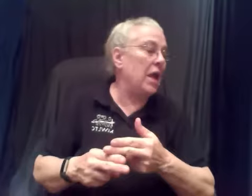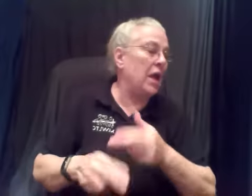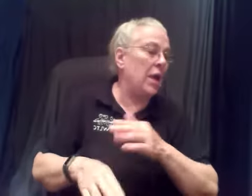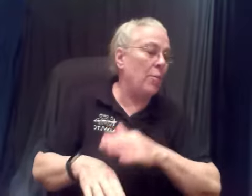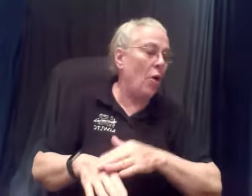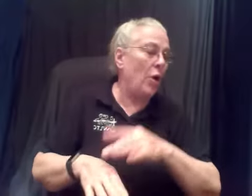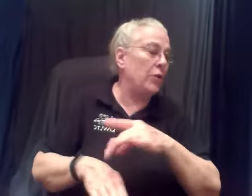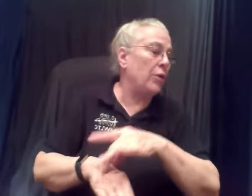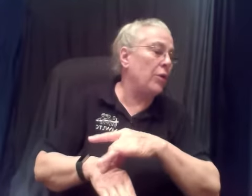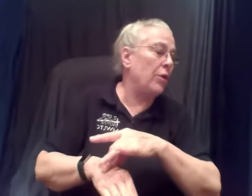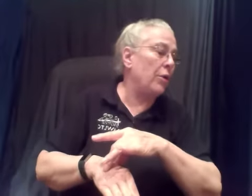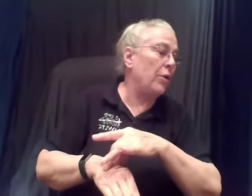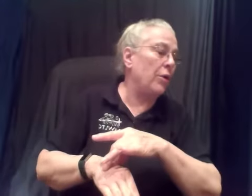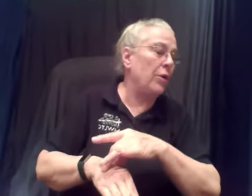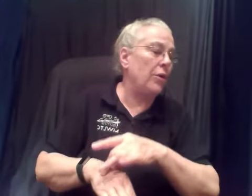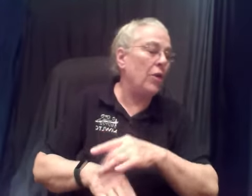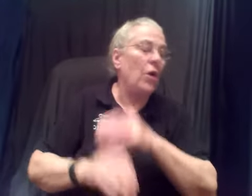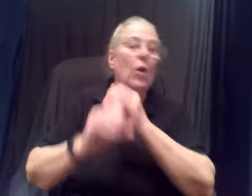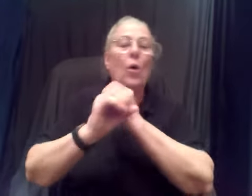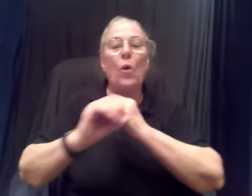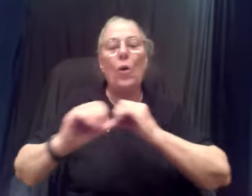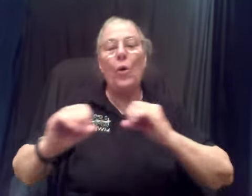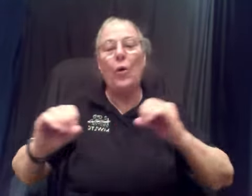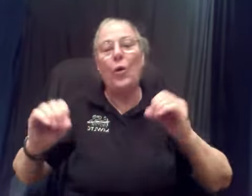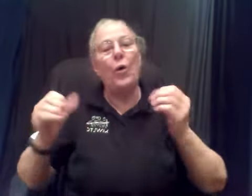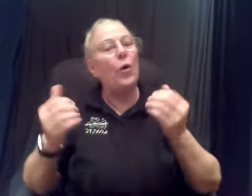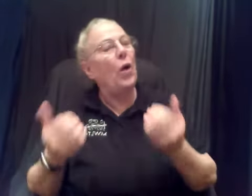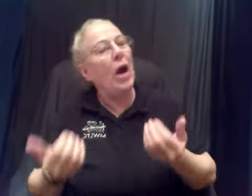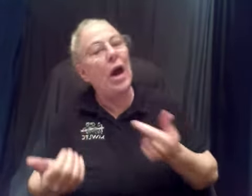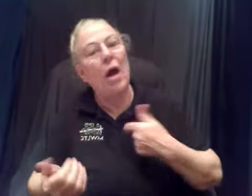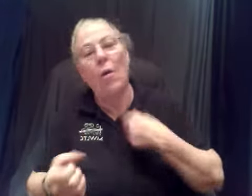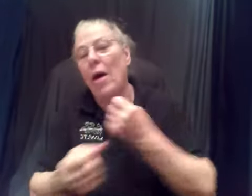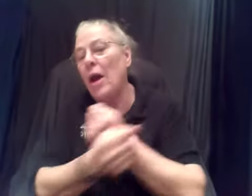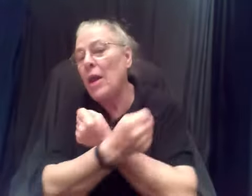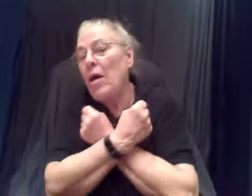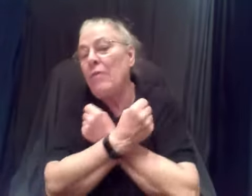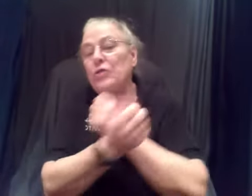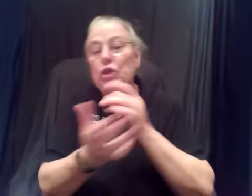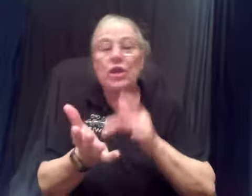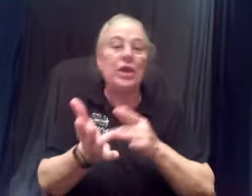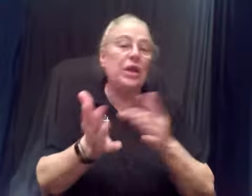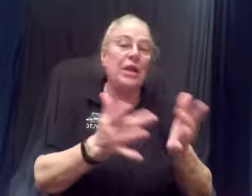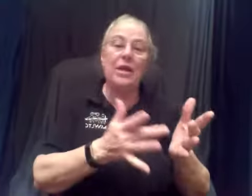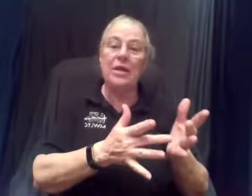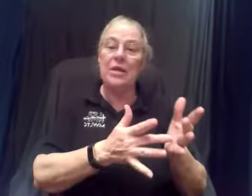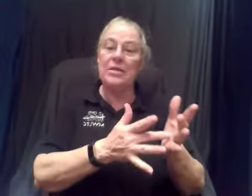name on earth. Oh, how I love Jesus.